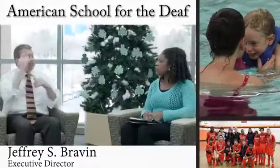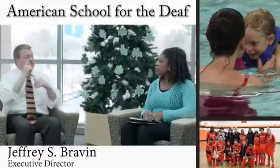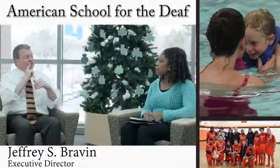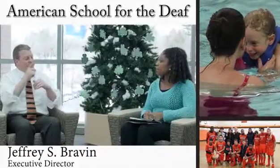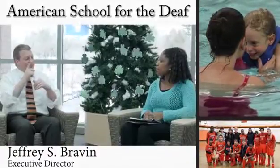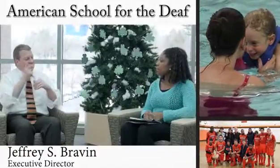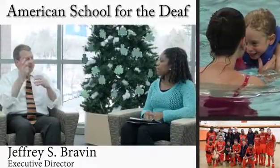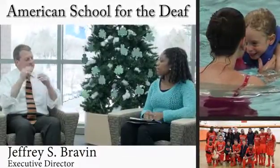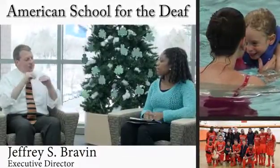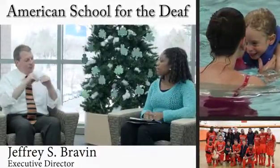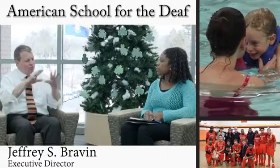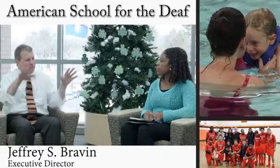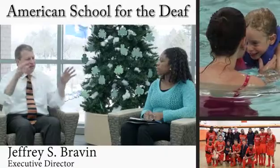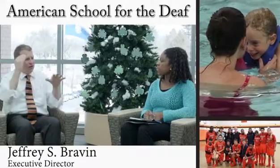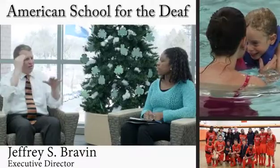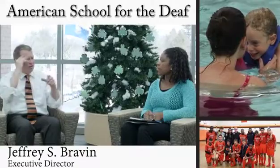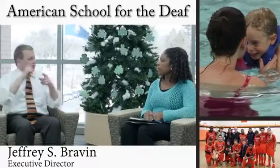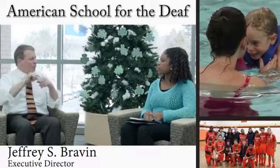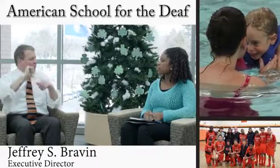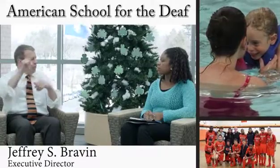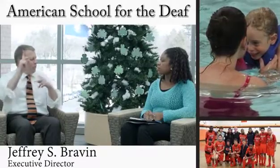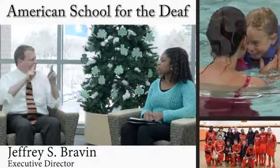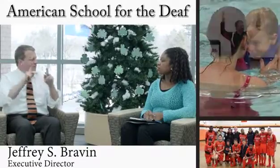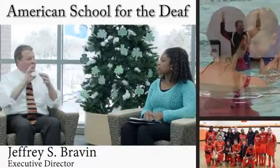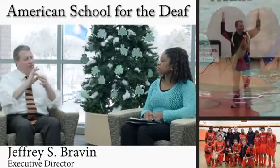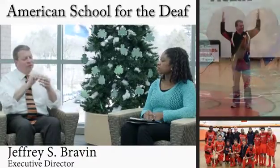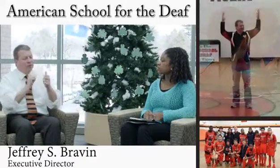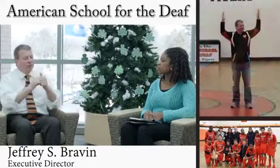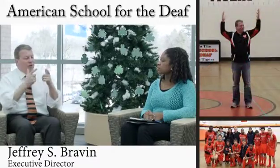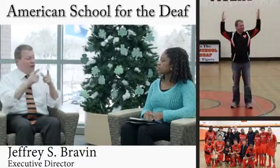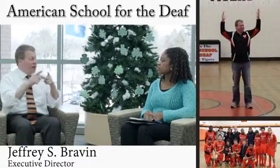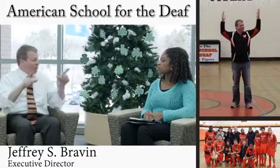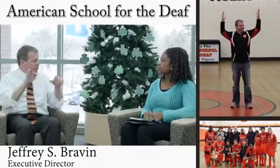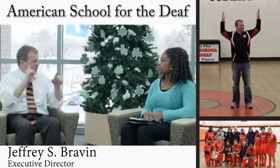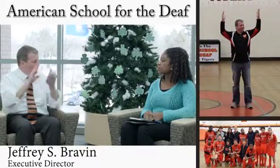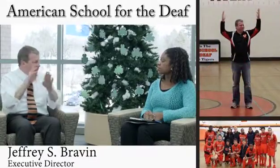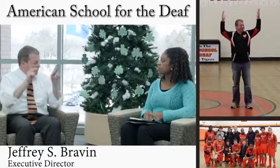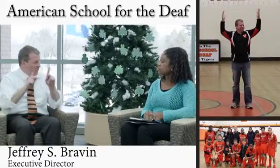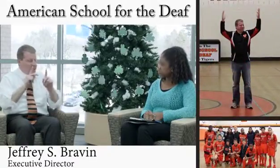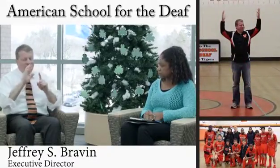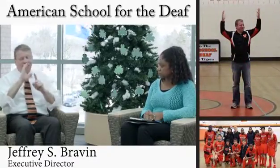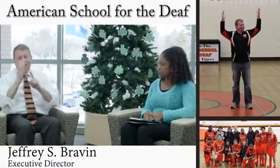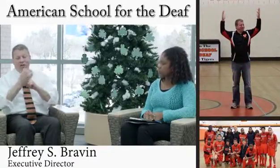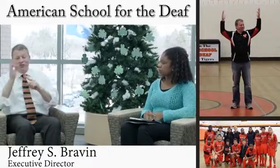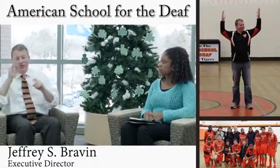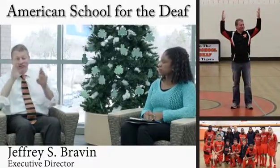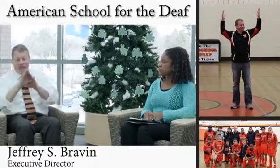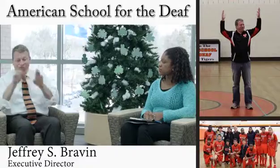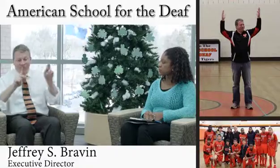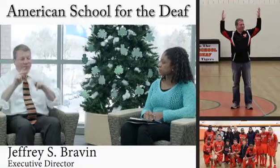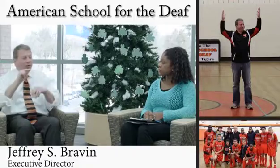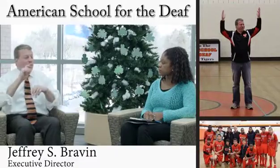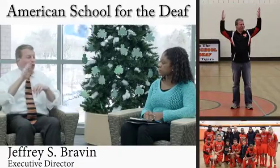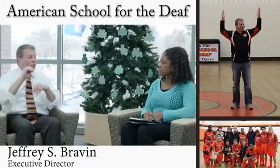Deaf awareness is to spread awareness to all people regarding the language of deaf people, the culture of deaf